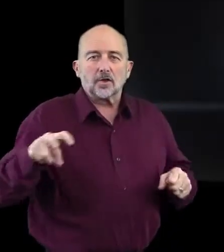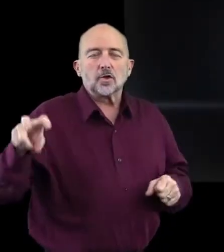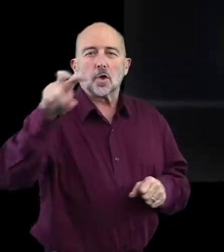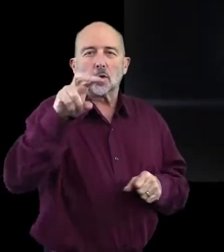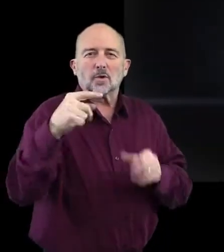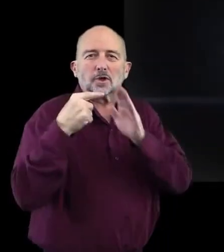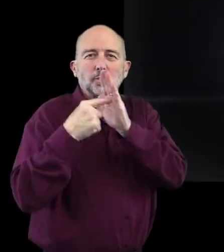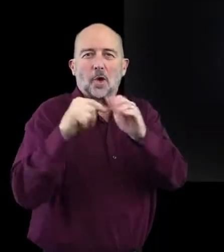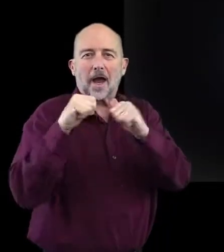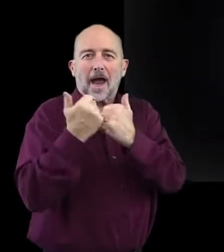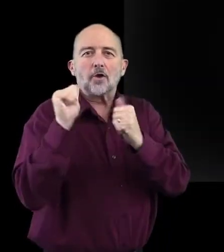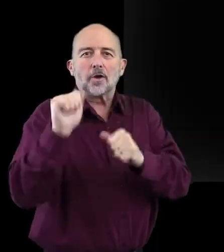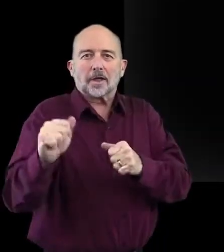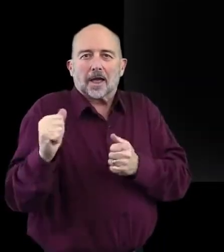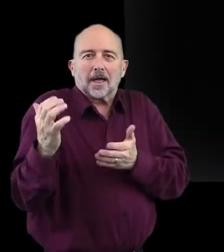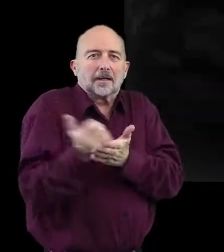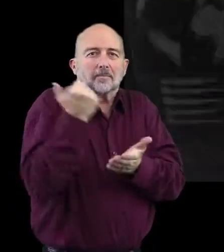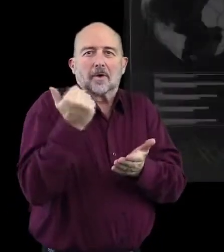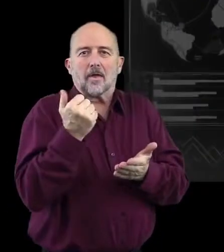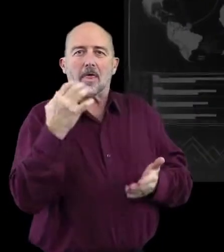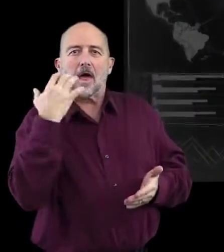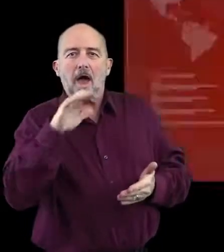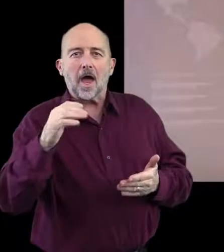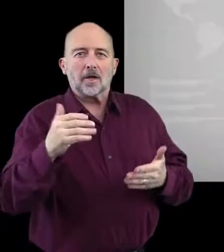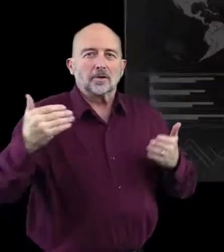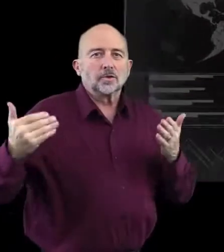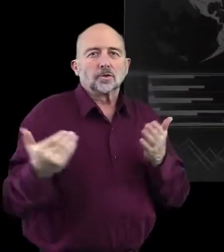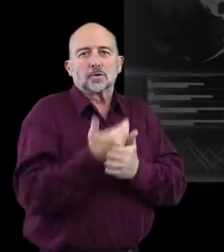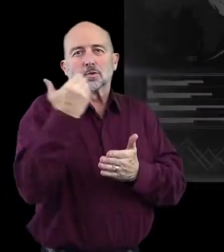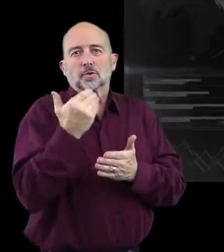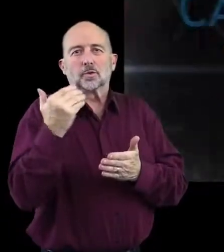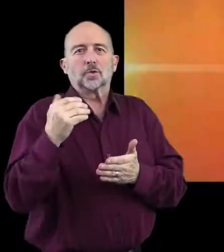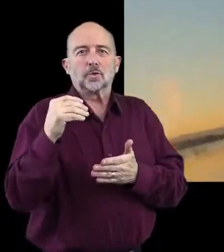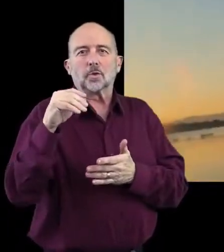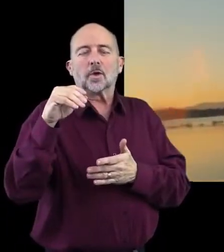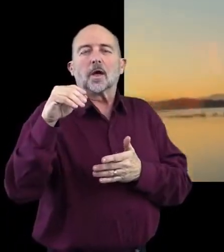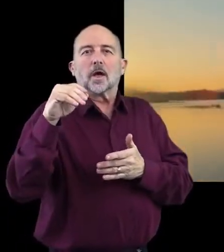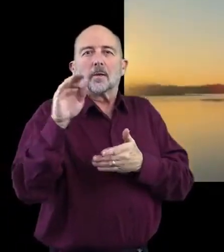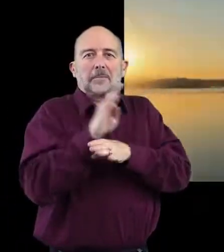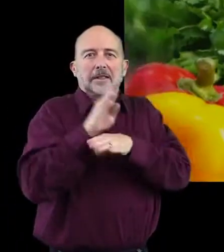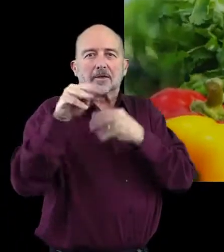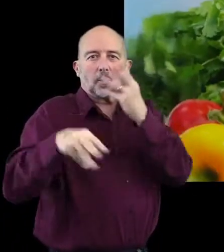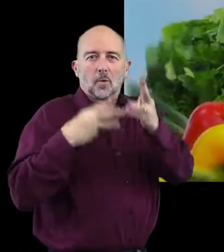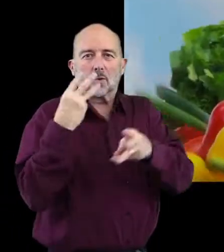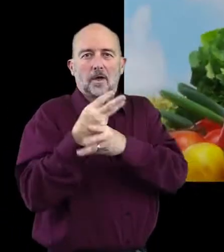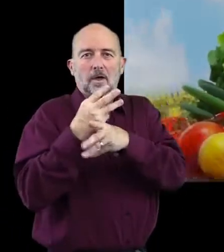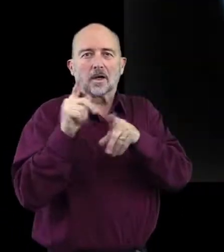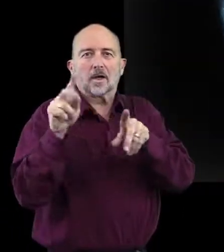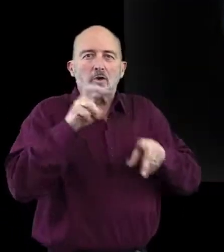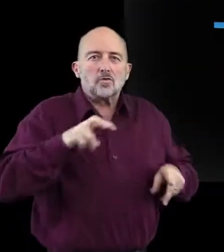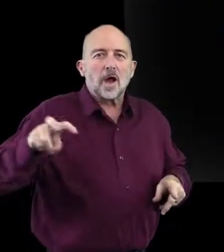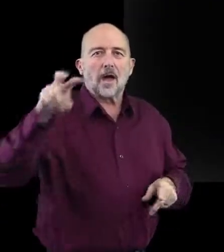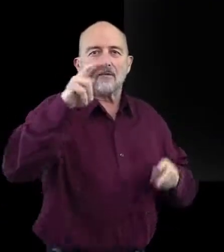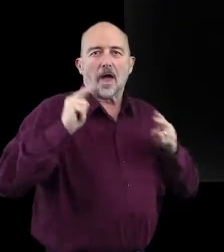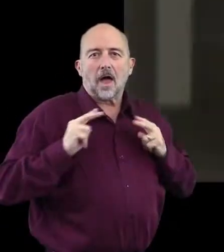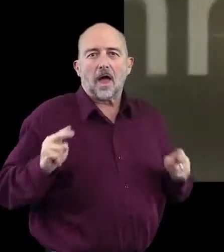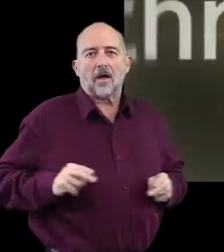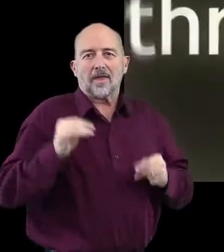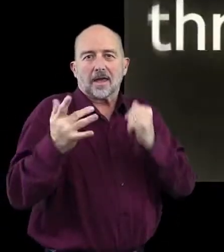and we'll show you how you can capitalize on the hottest trends in the world, like travel, health, and technology through mobile